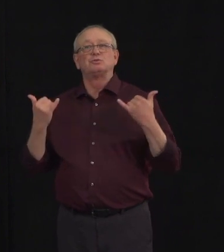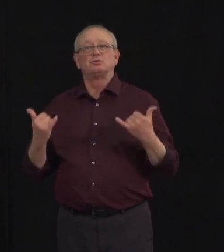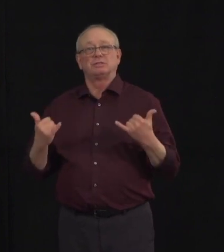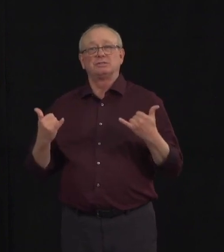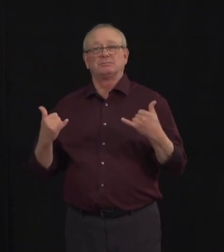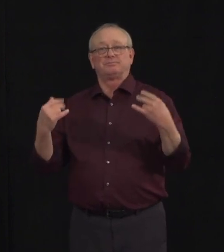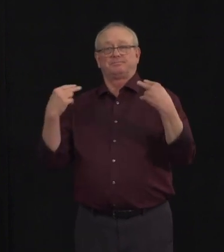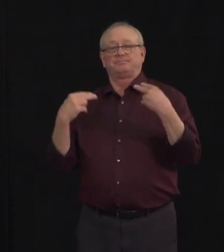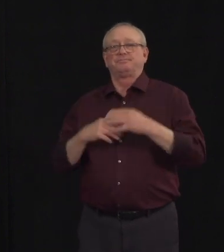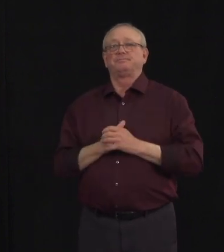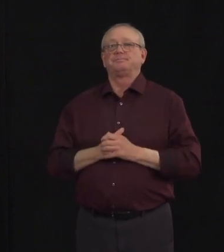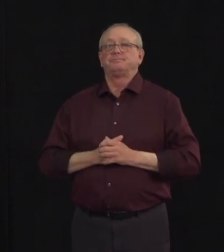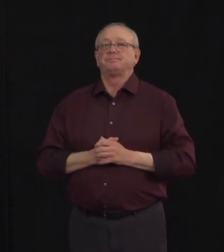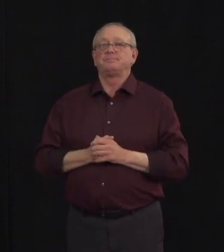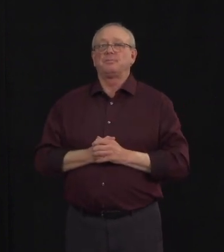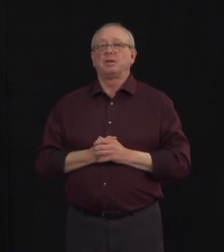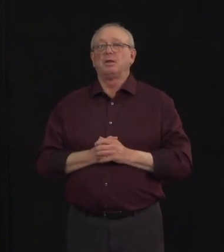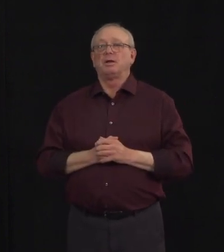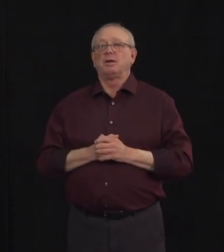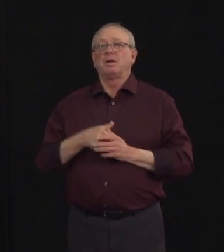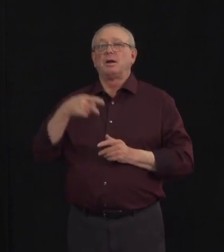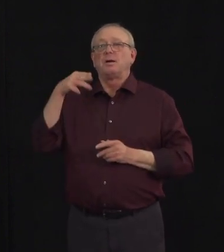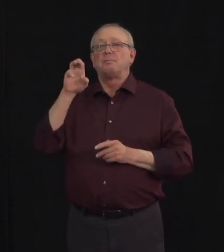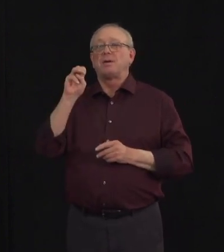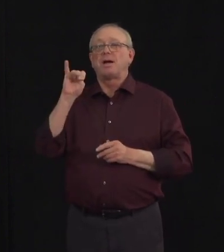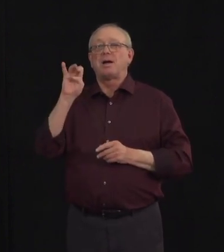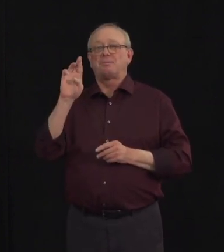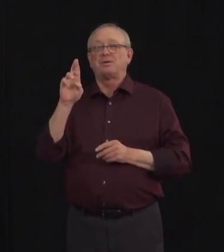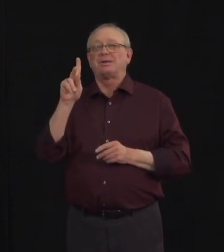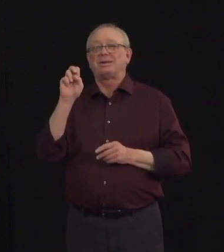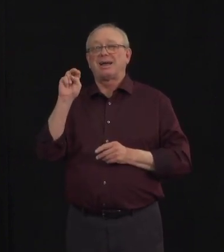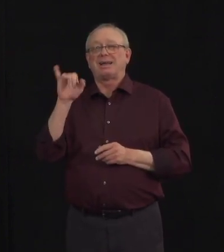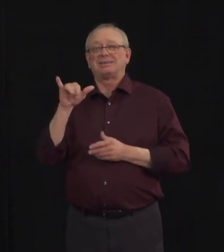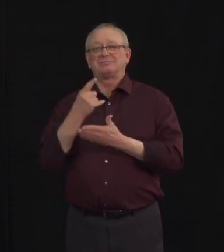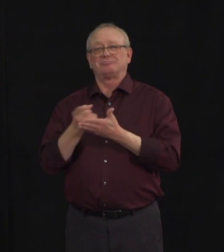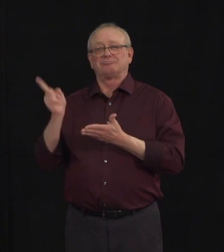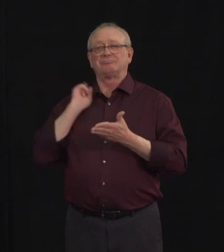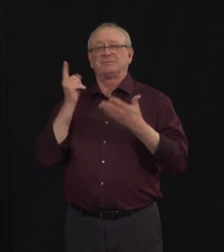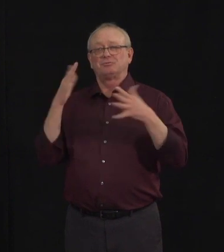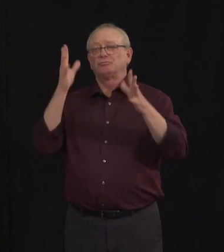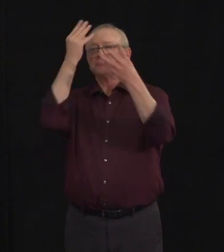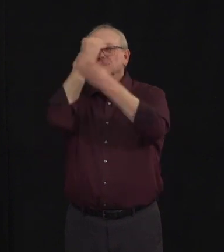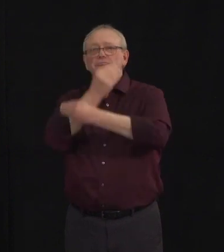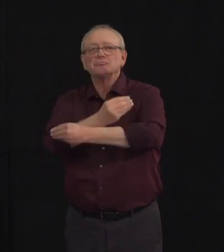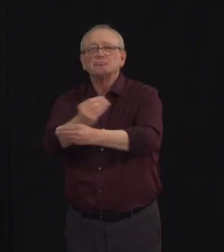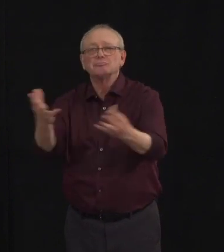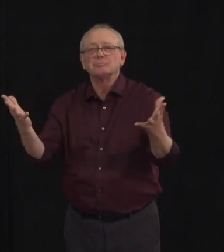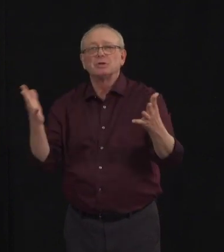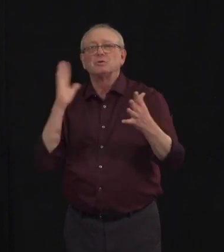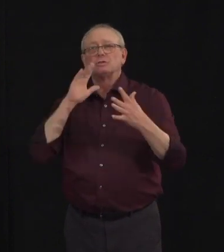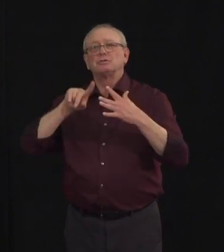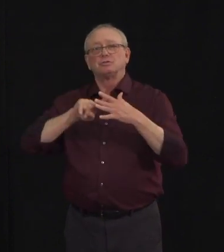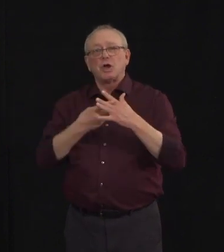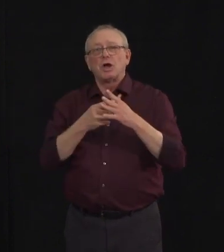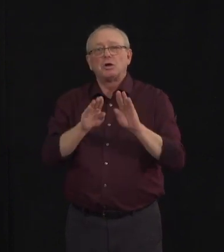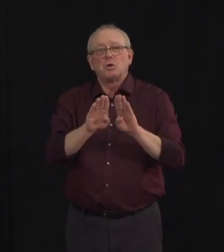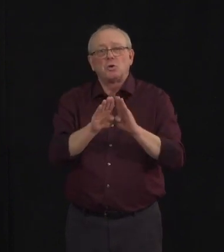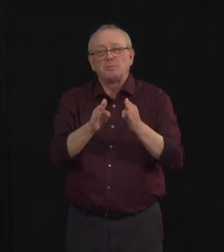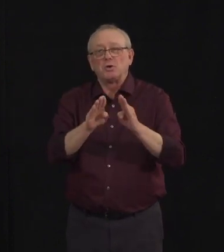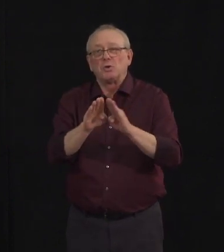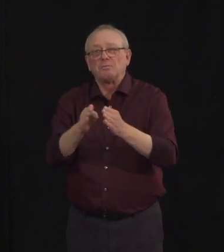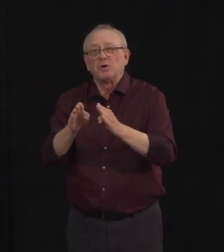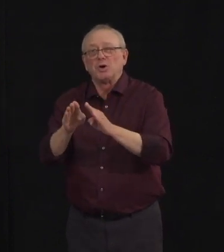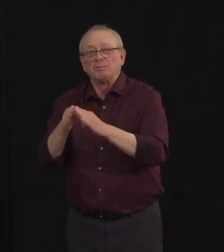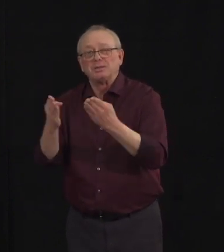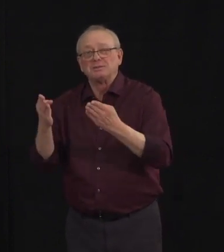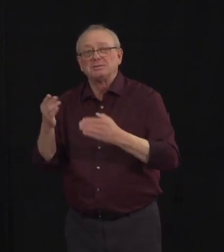later this week. Alberta's staged relaunch strategy puts safety first as we gradually reopen the province and get